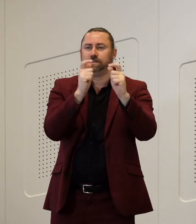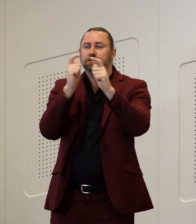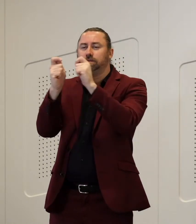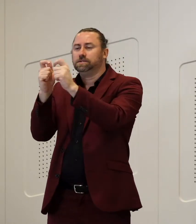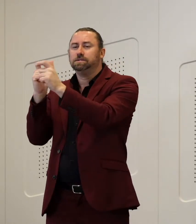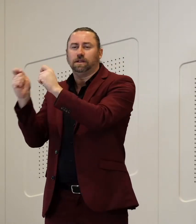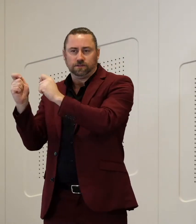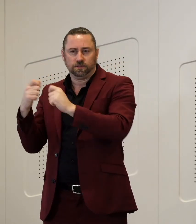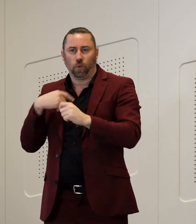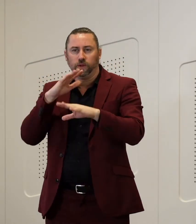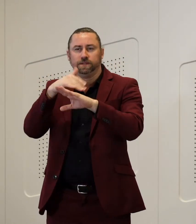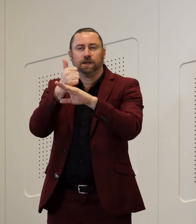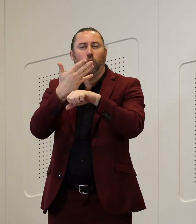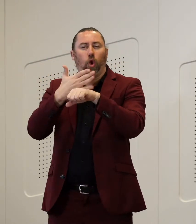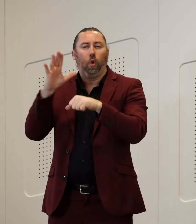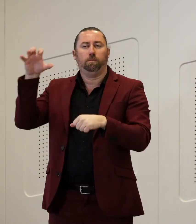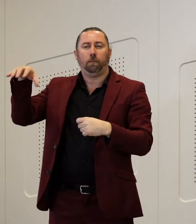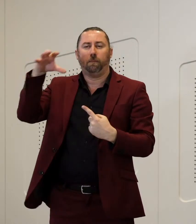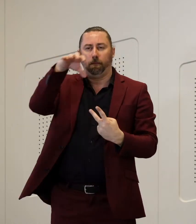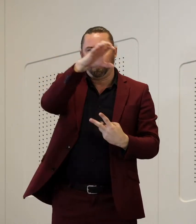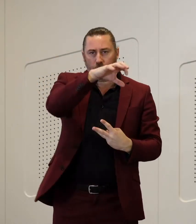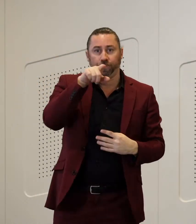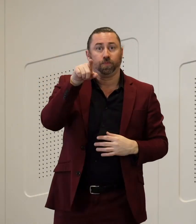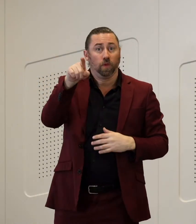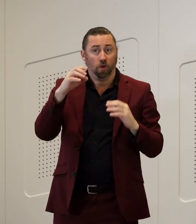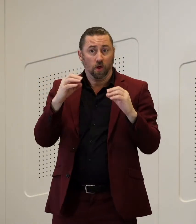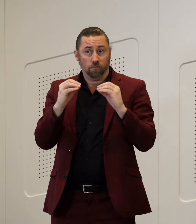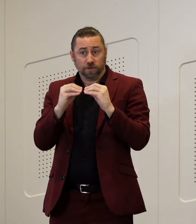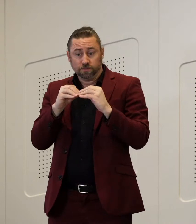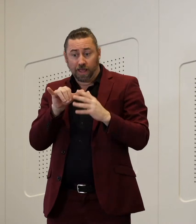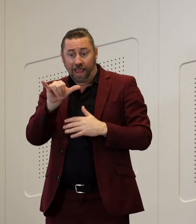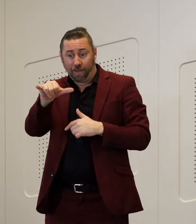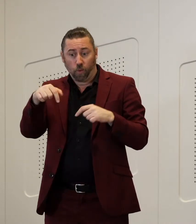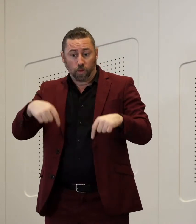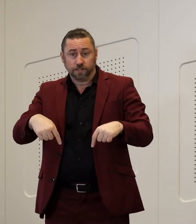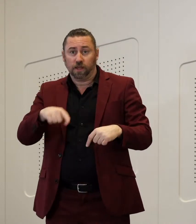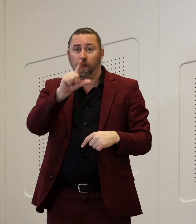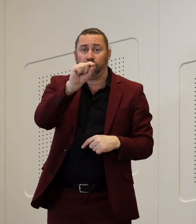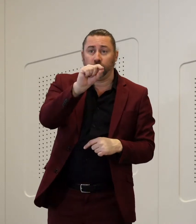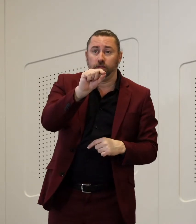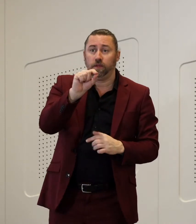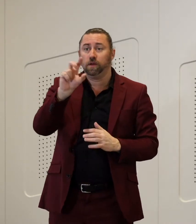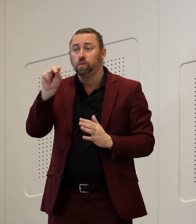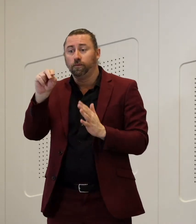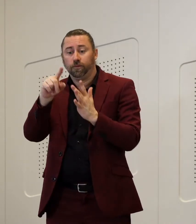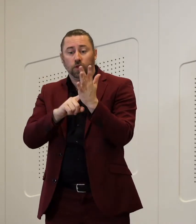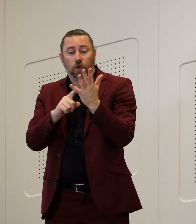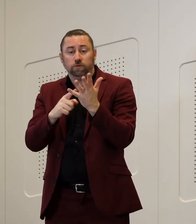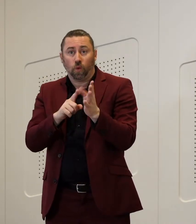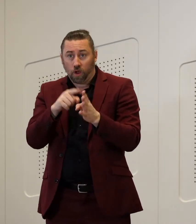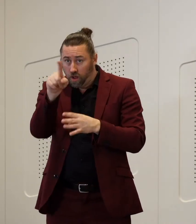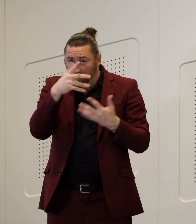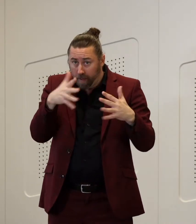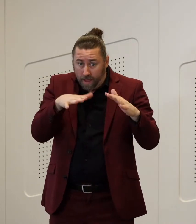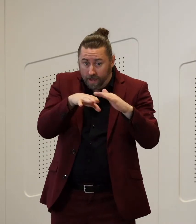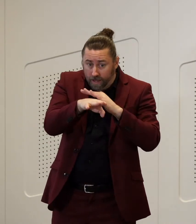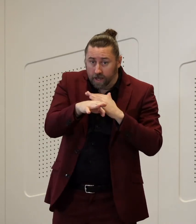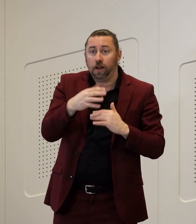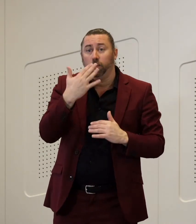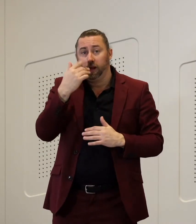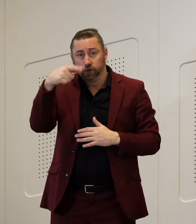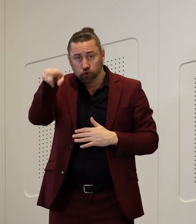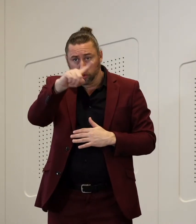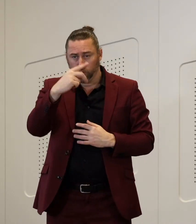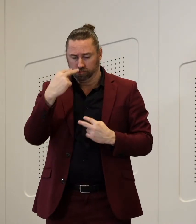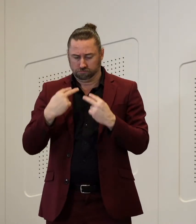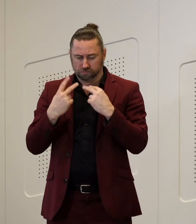6 flights. Also, if you've been at the Brisbane domestic airport on the 11th and 12th, we are also asking you to watch for